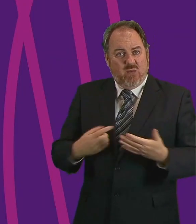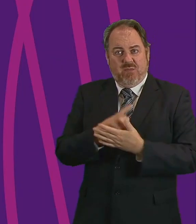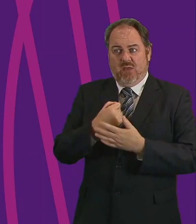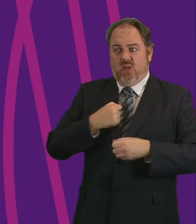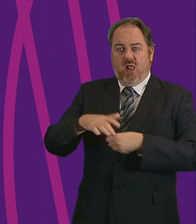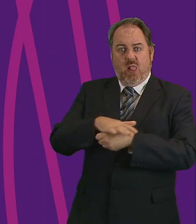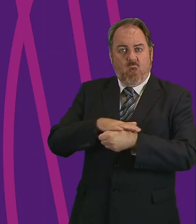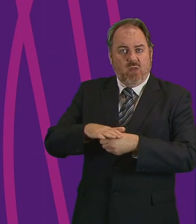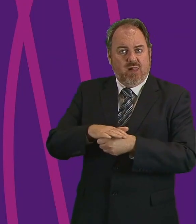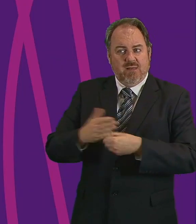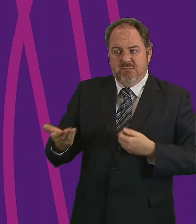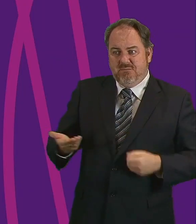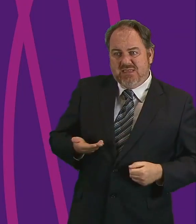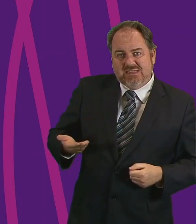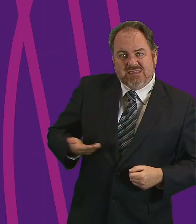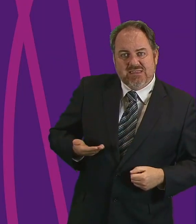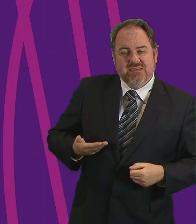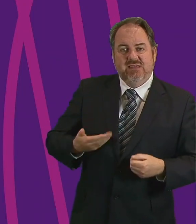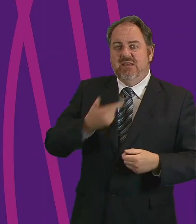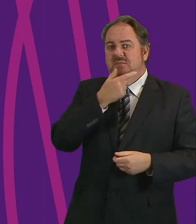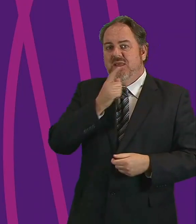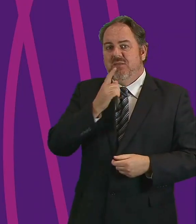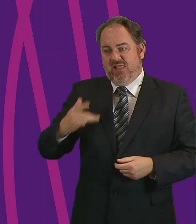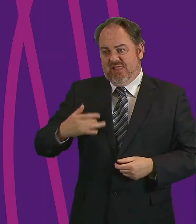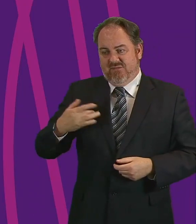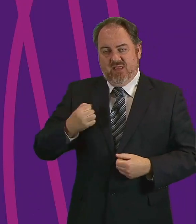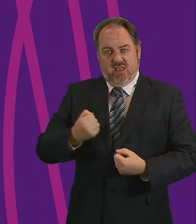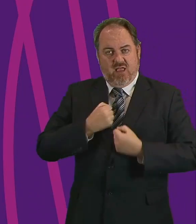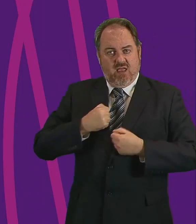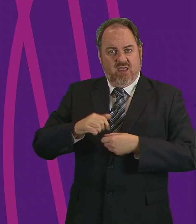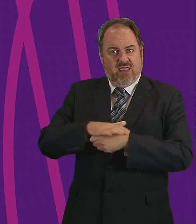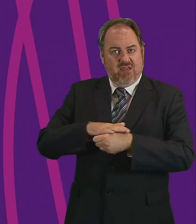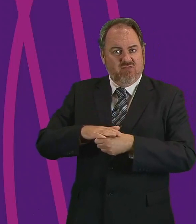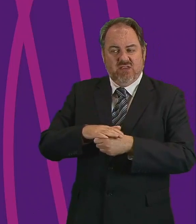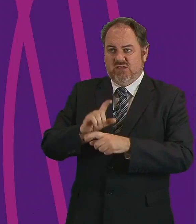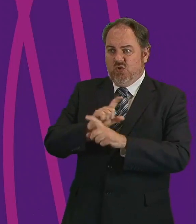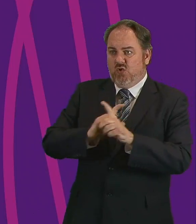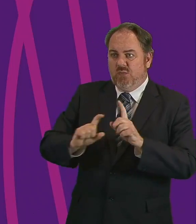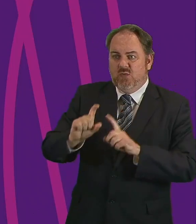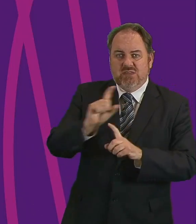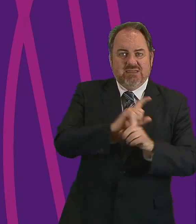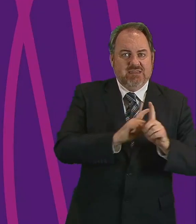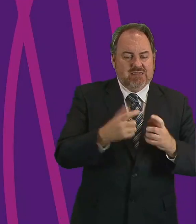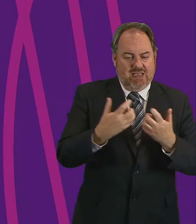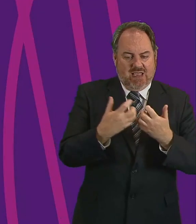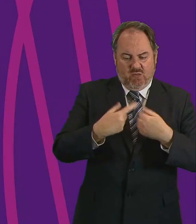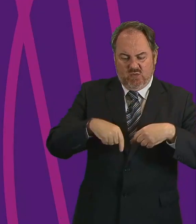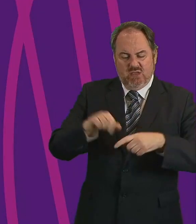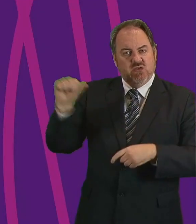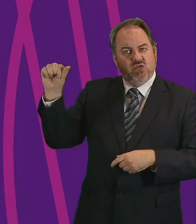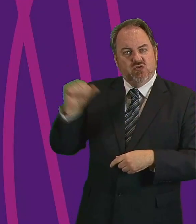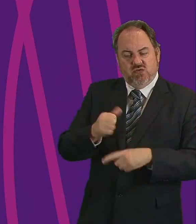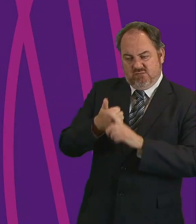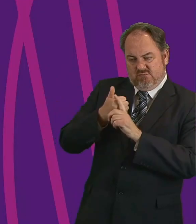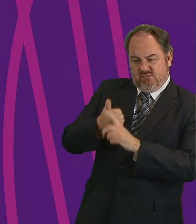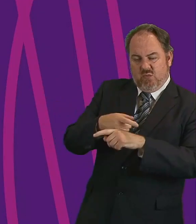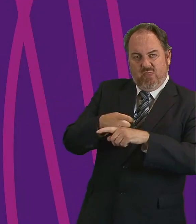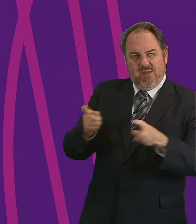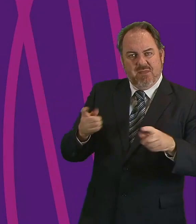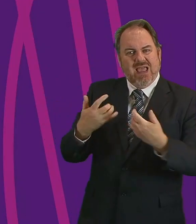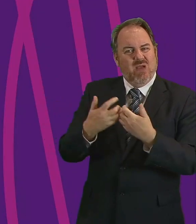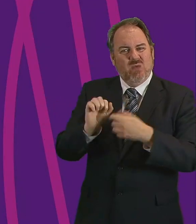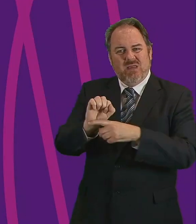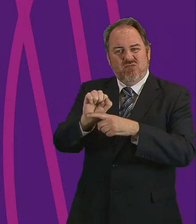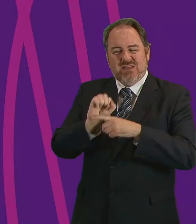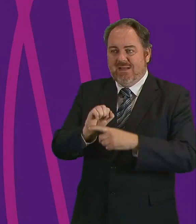businesses, it's about our high streets, and also about our communities. Today's debate is about how best we protect every citizen